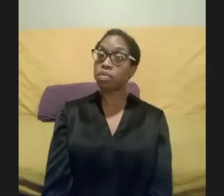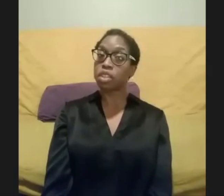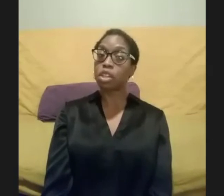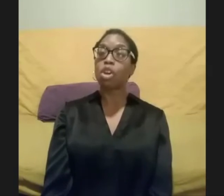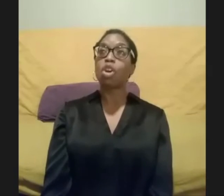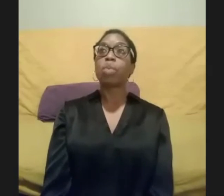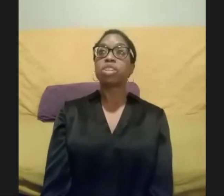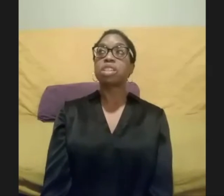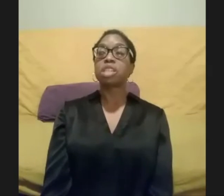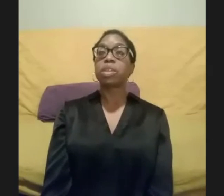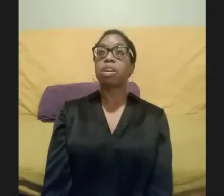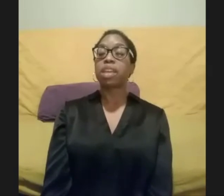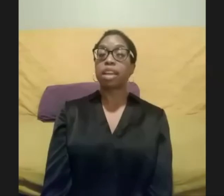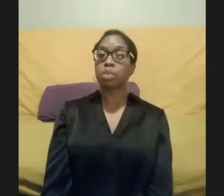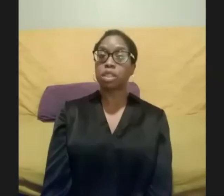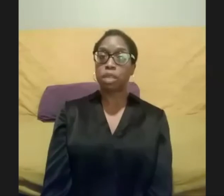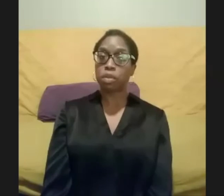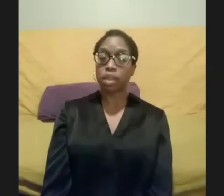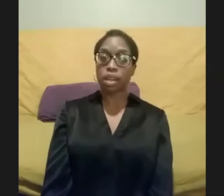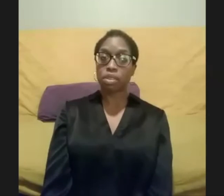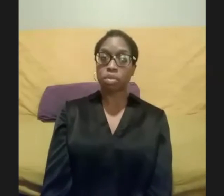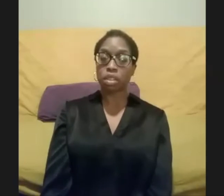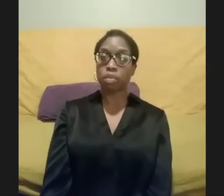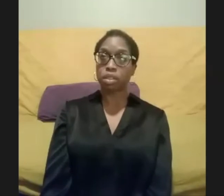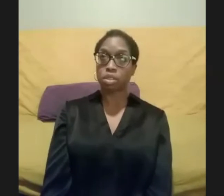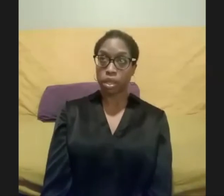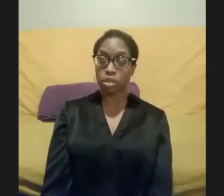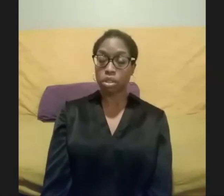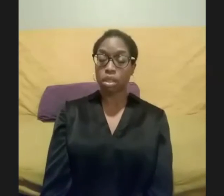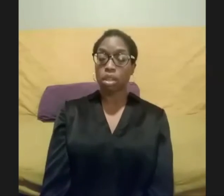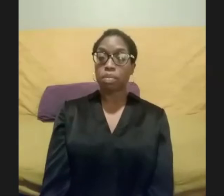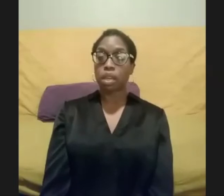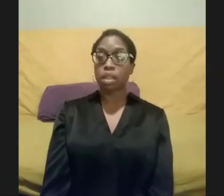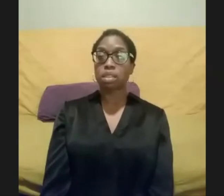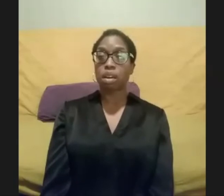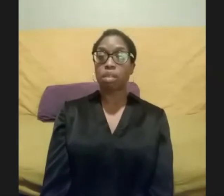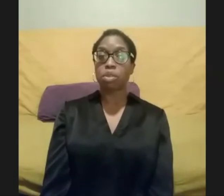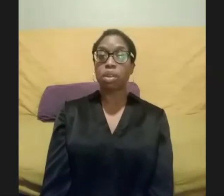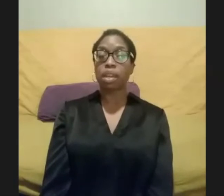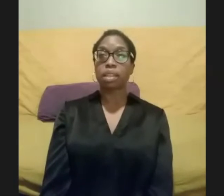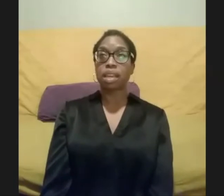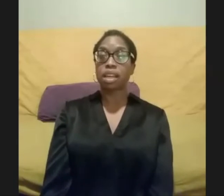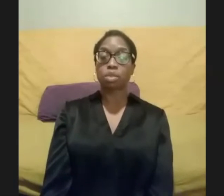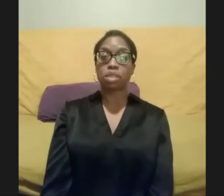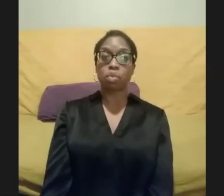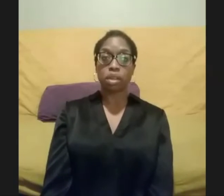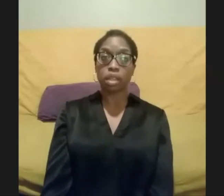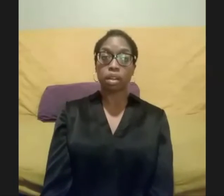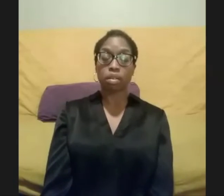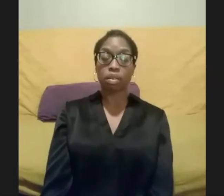to age 50, which, considering all the x-rays people get, I thought was a little bit strange. because you could get like 10 x-rays in 1 year and